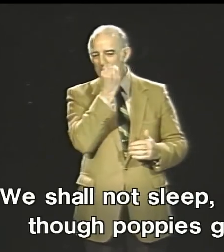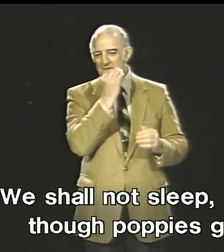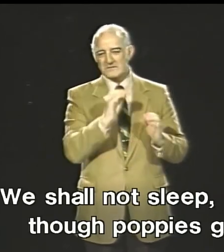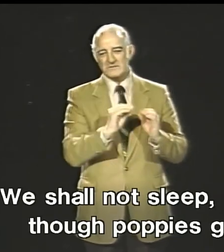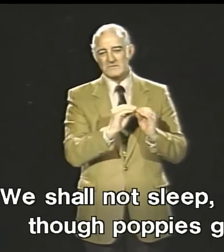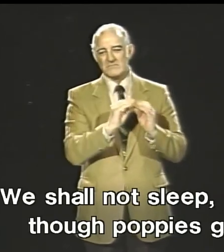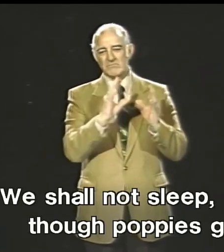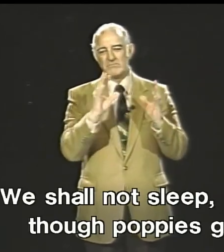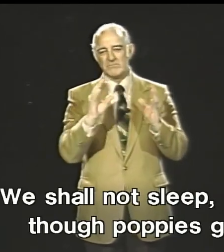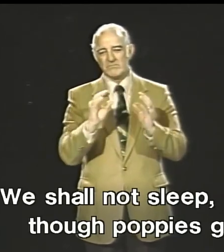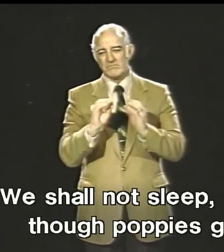though poppies grow